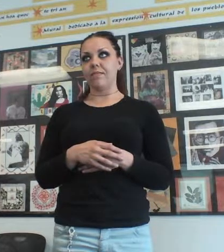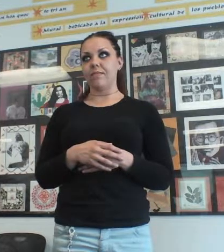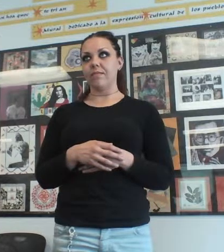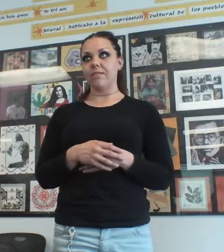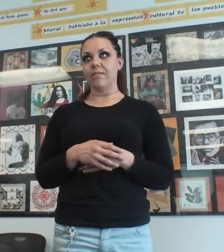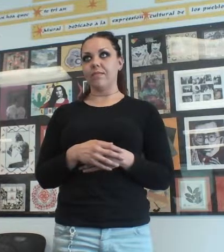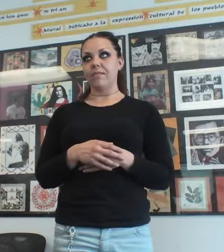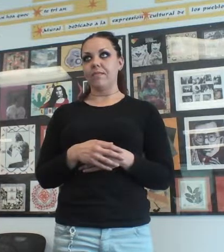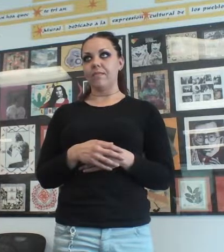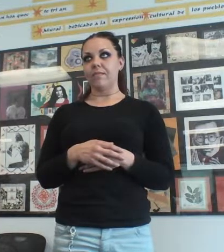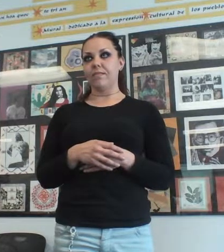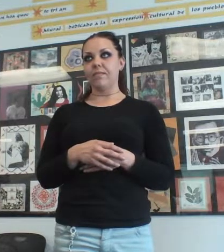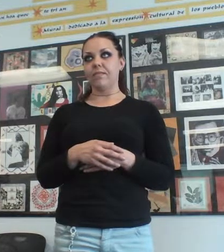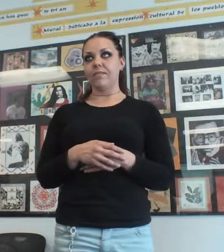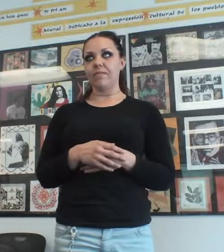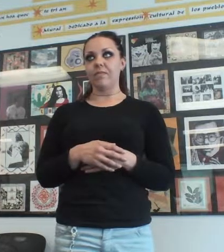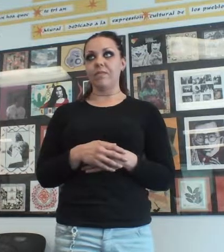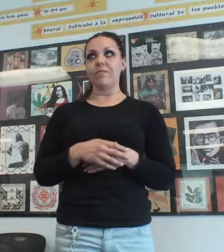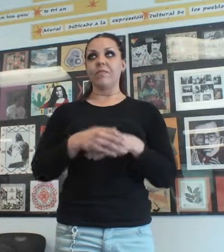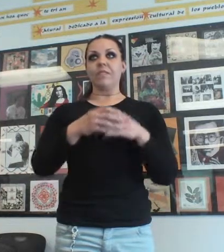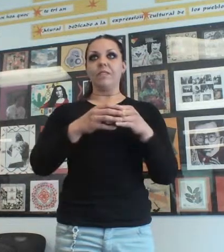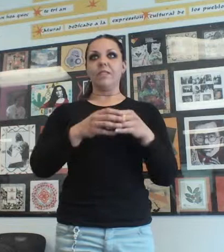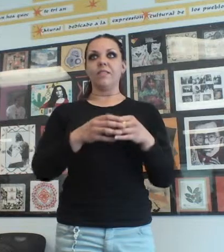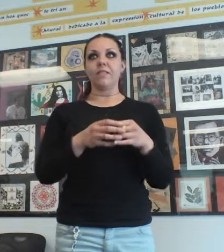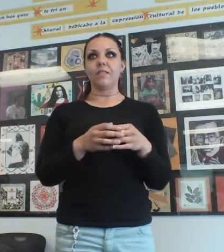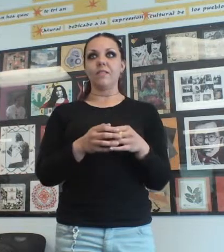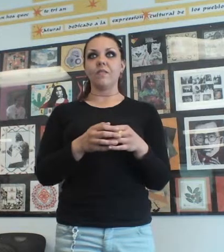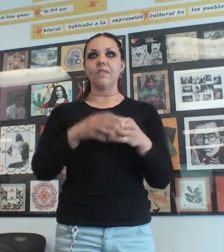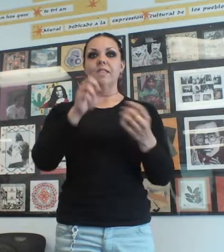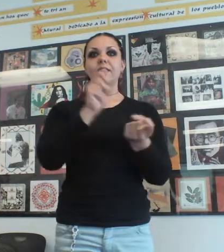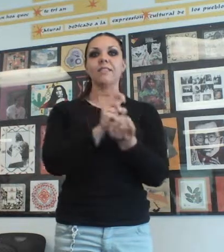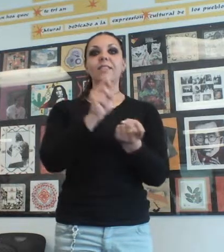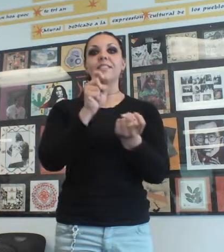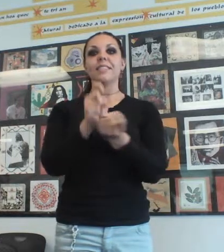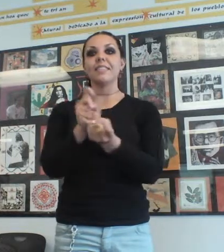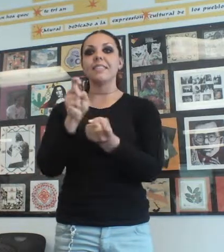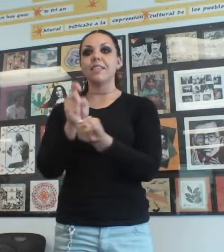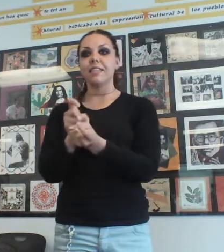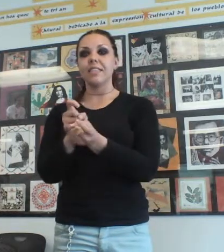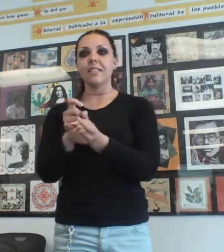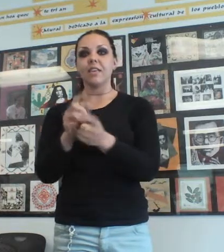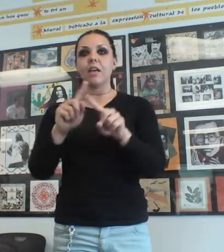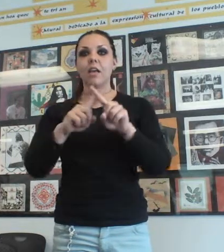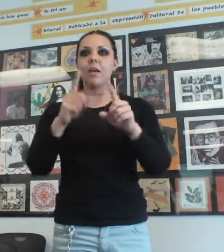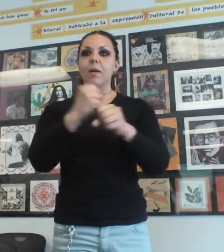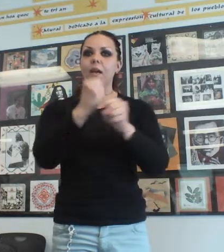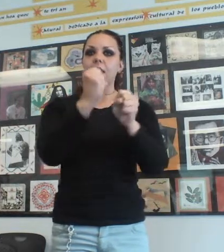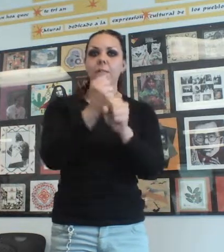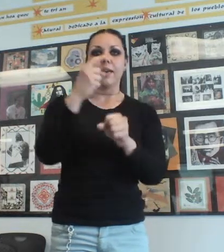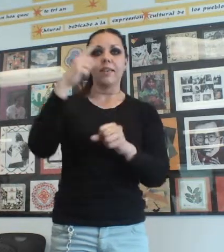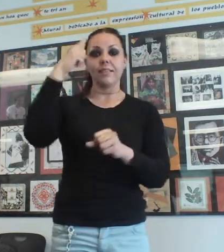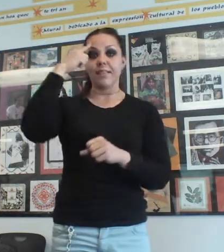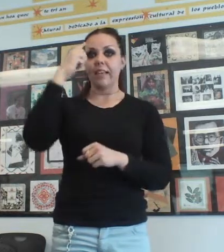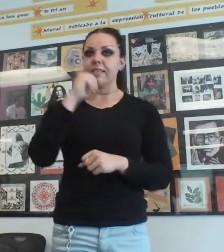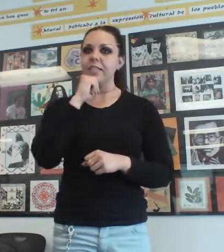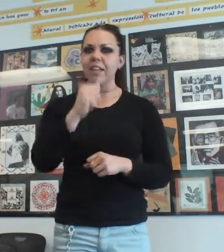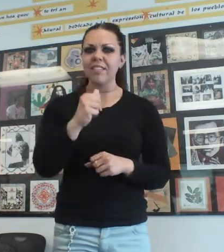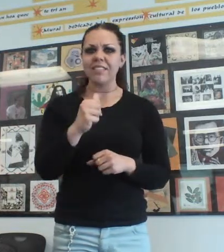Detail, detail, detail. They make no sense because I'm missing how they link to the original goal of the